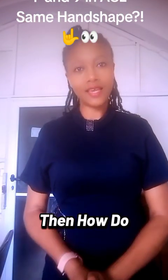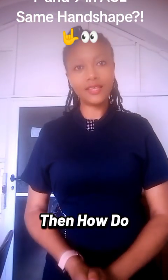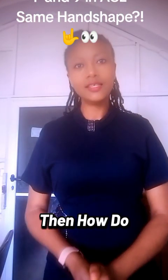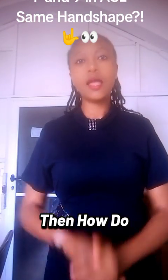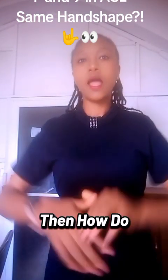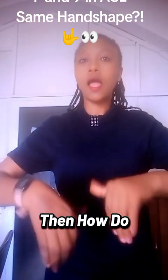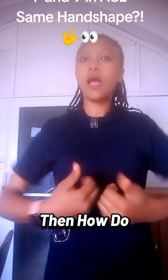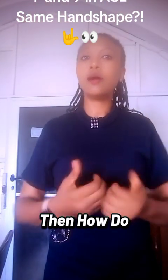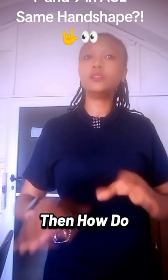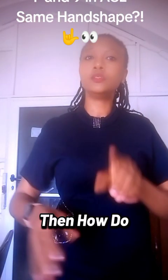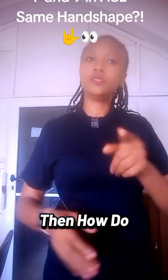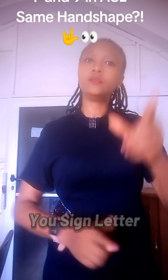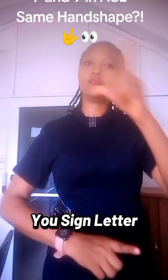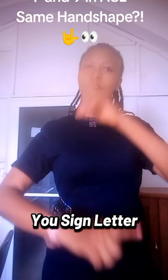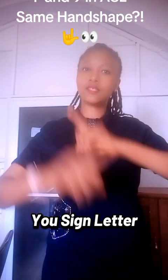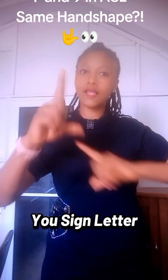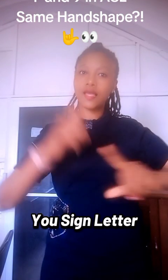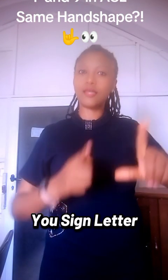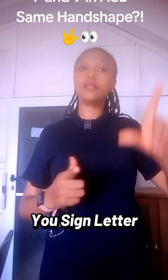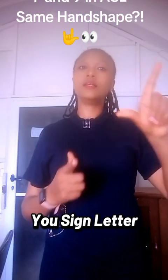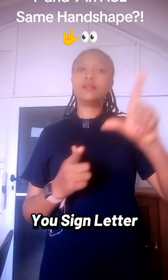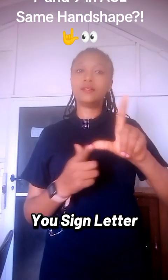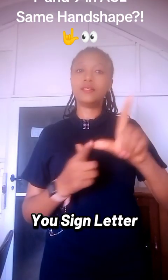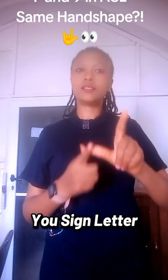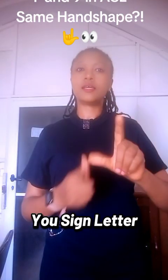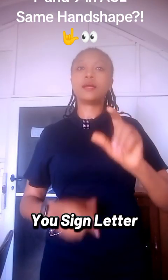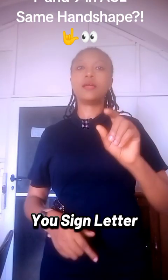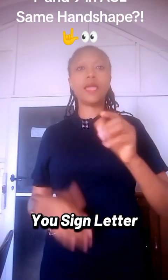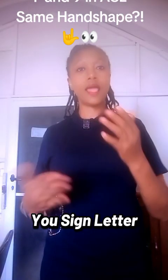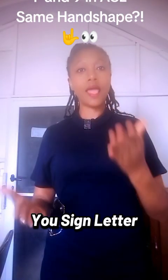Then, how do you sign letter F?